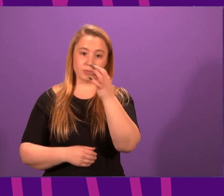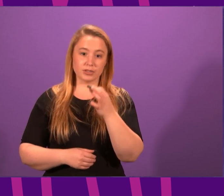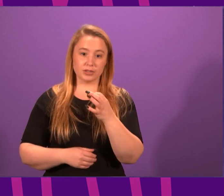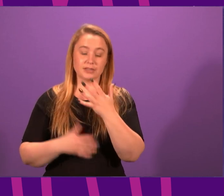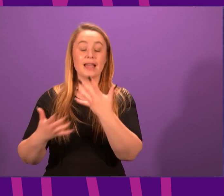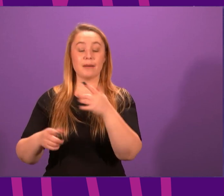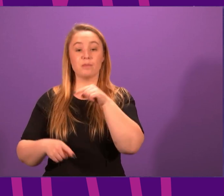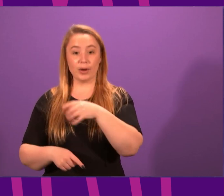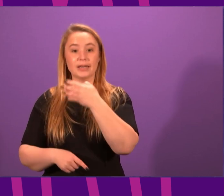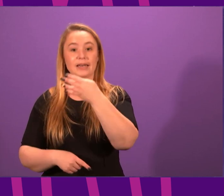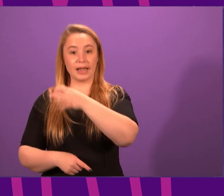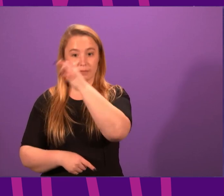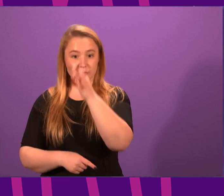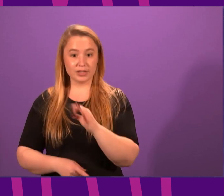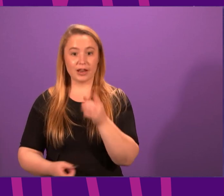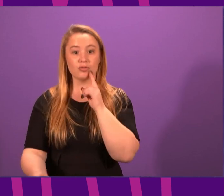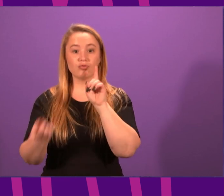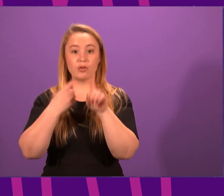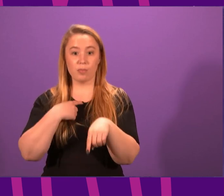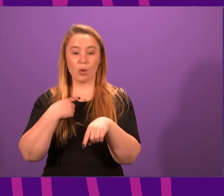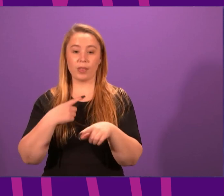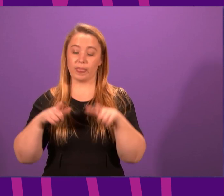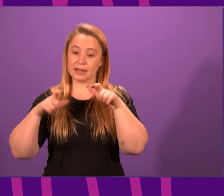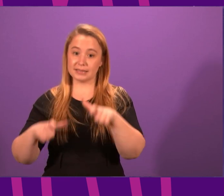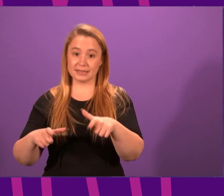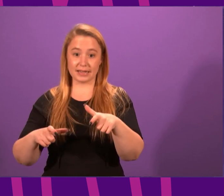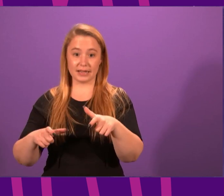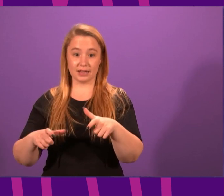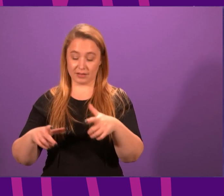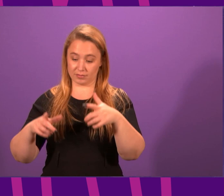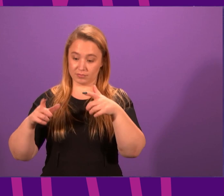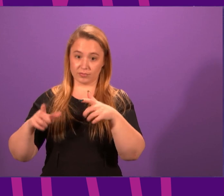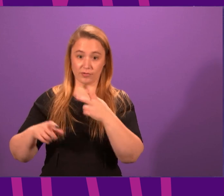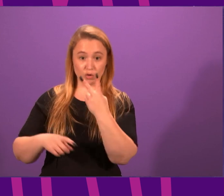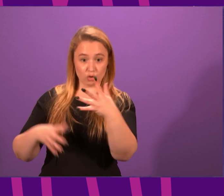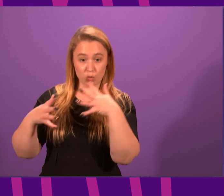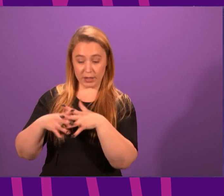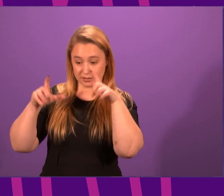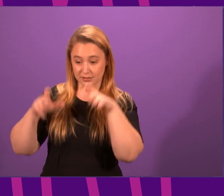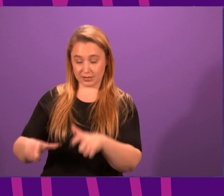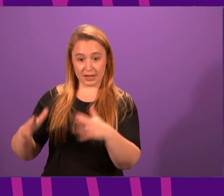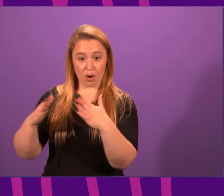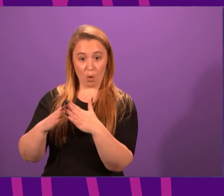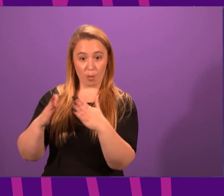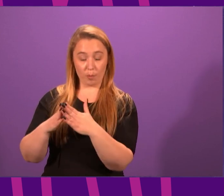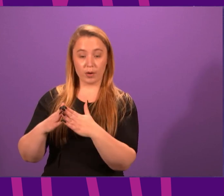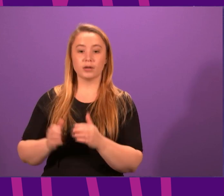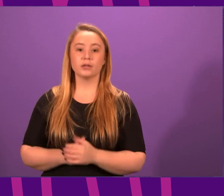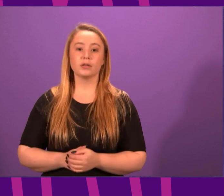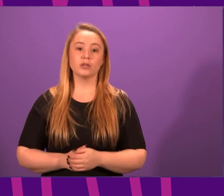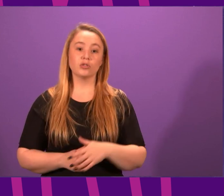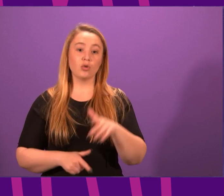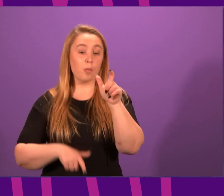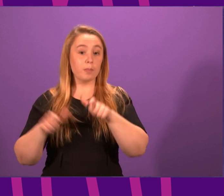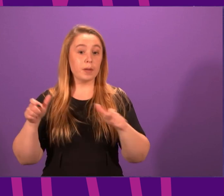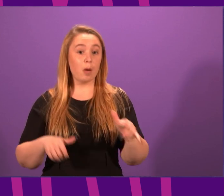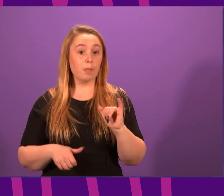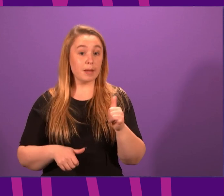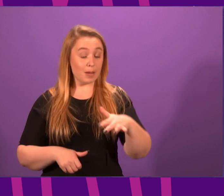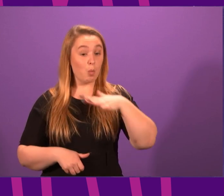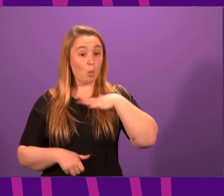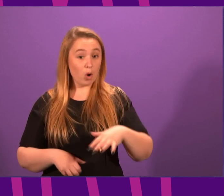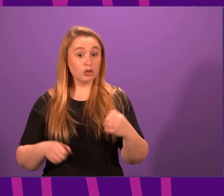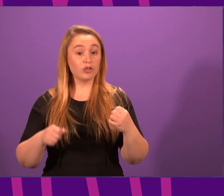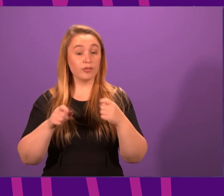10.9% reported staying in the quarantine for 2 weeks. That's not me saying that people didn't have the right intentions. I think we've got